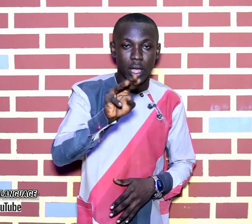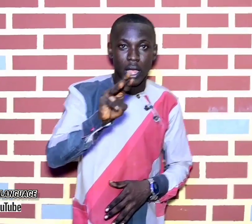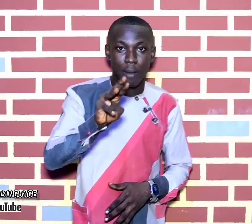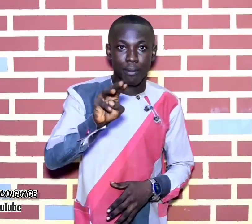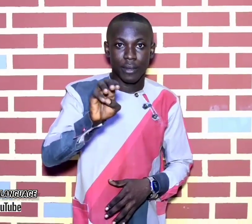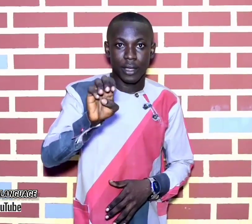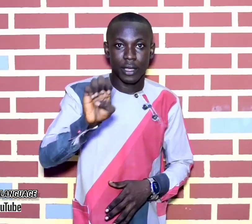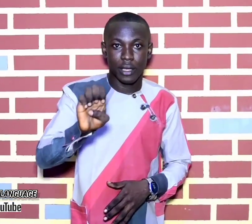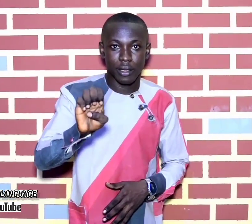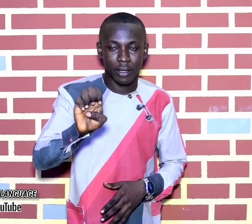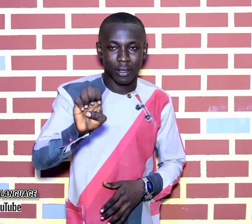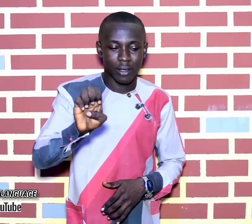H-O-M-E.